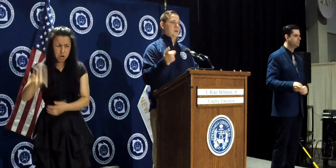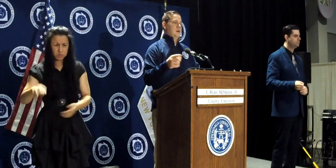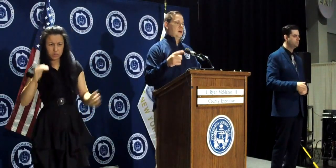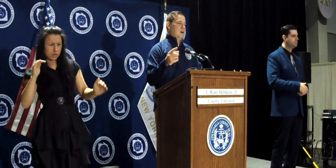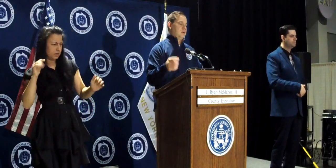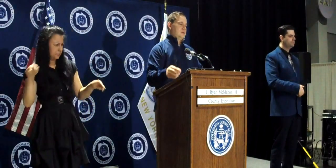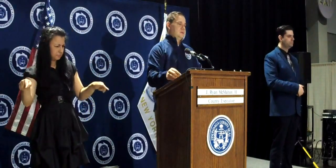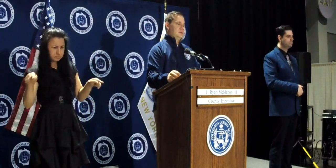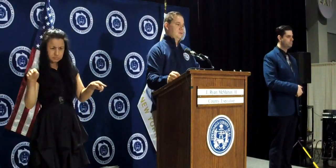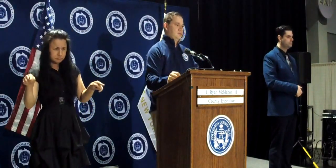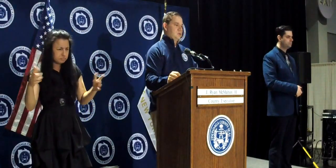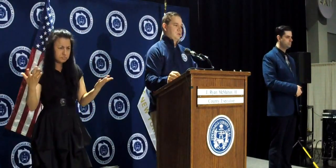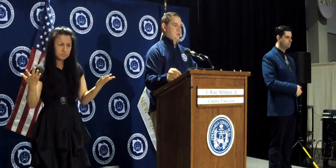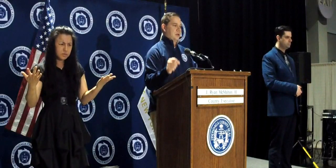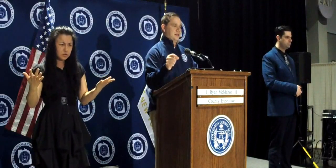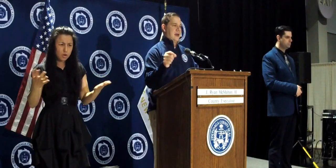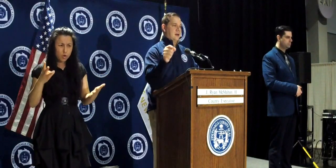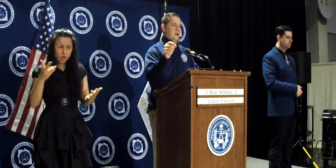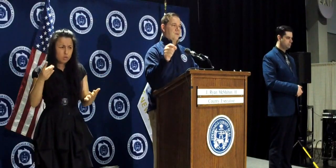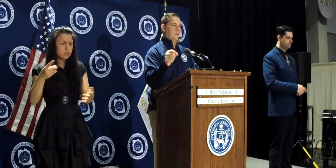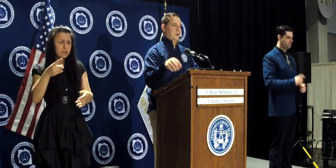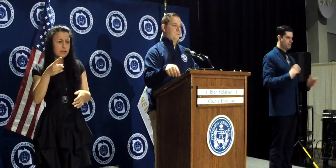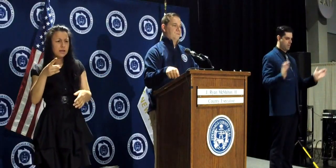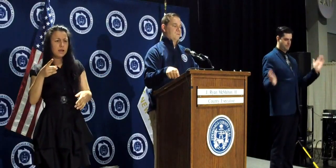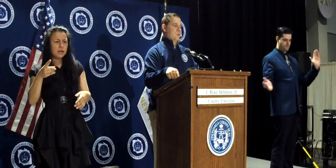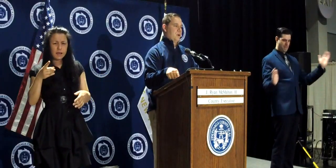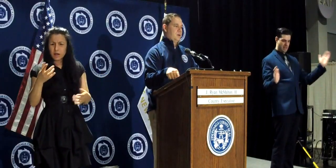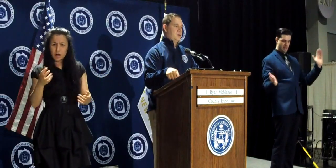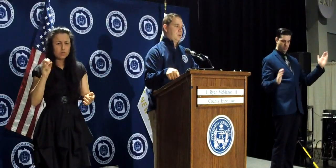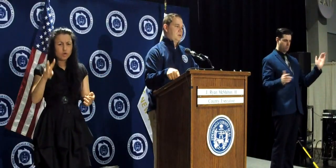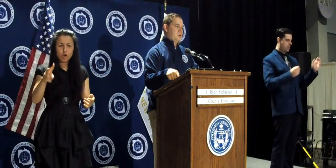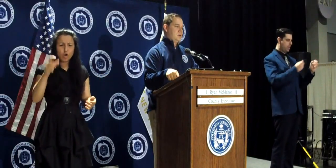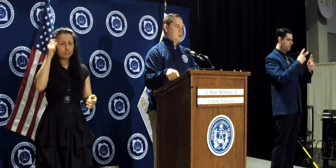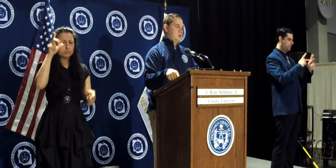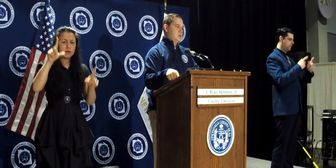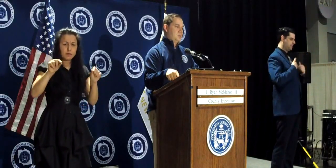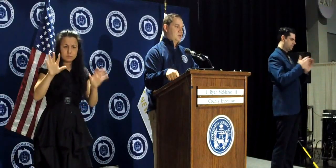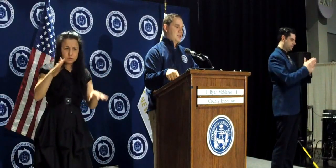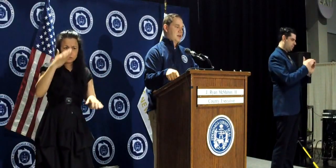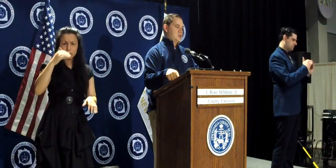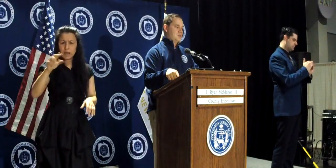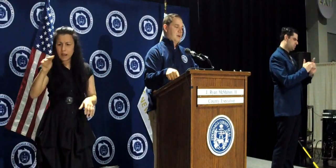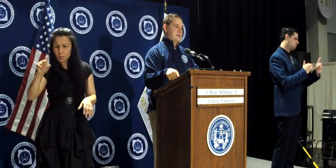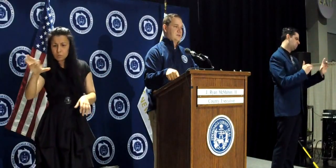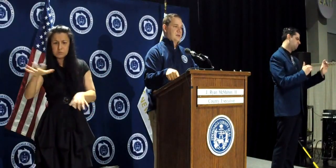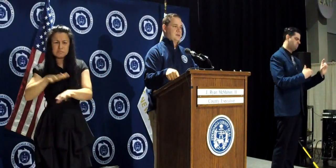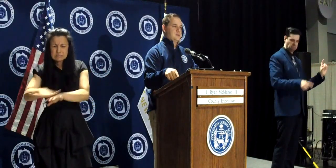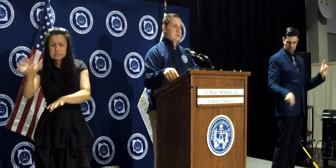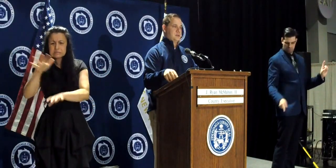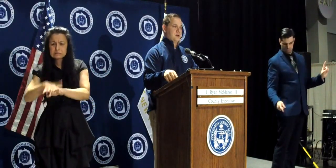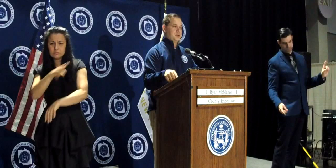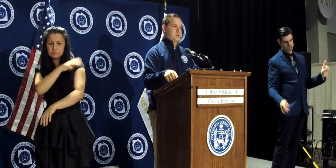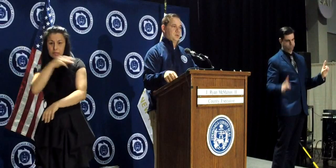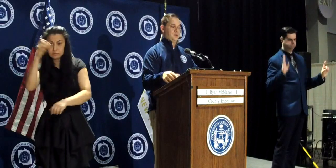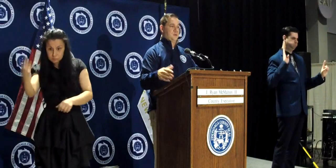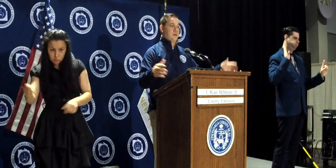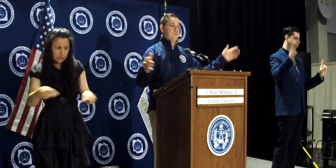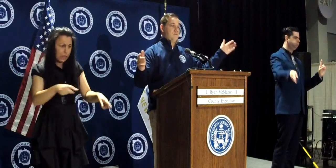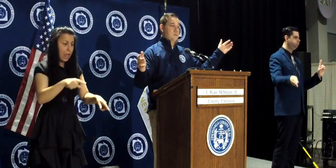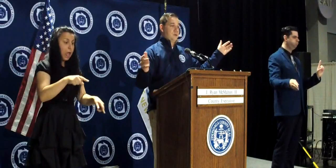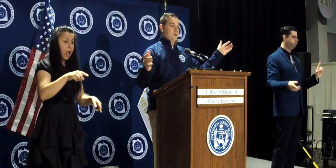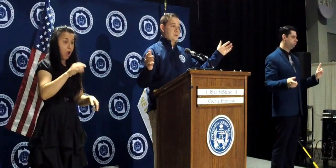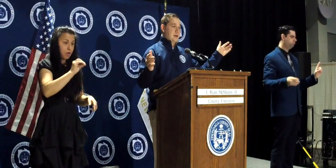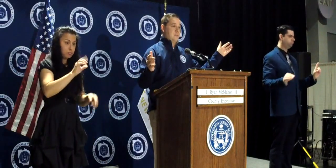can look at data differently. But the percentages of positive cases in these larger communities, if